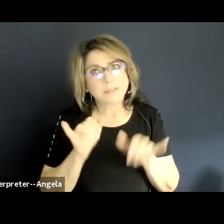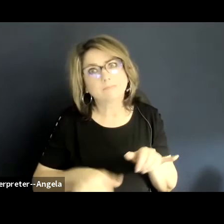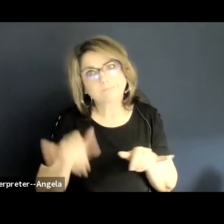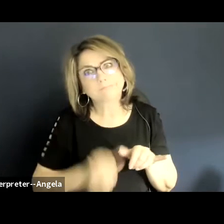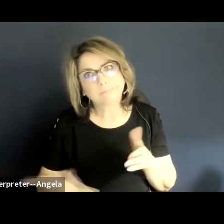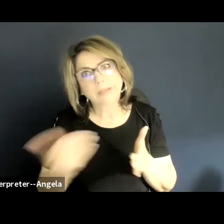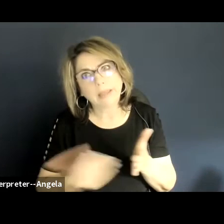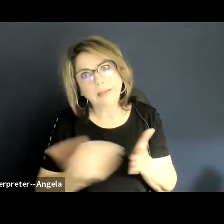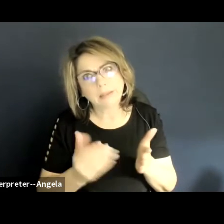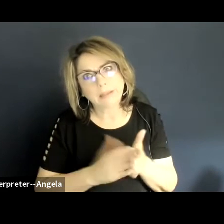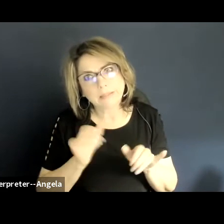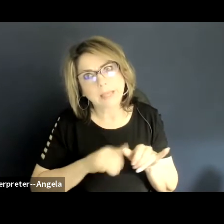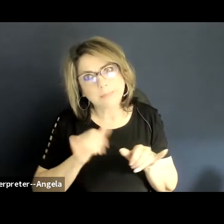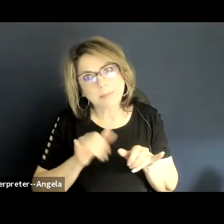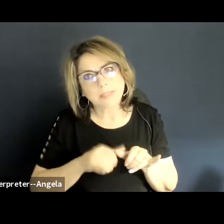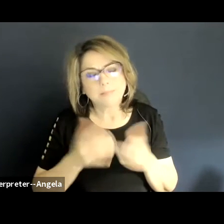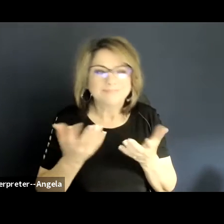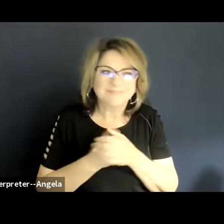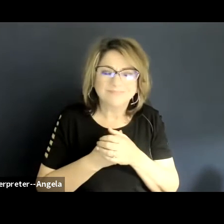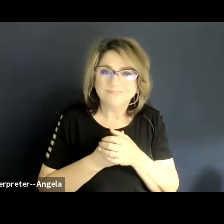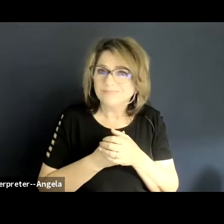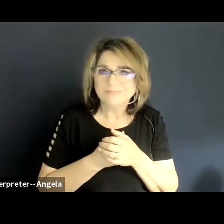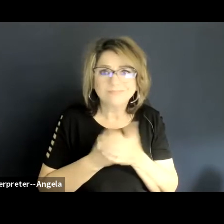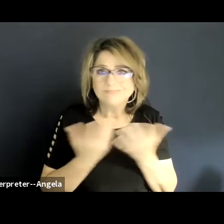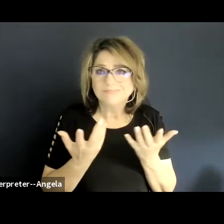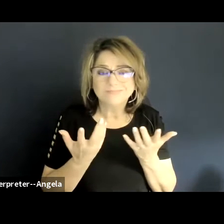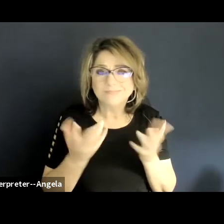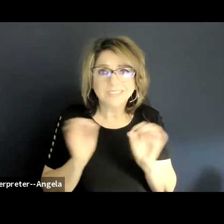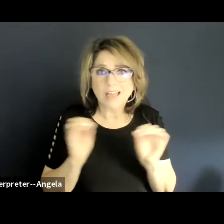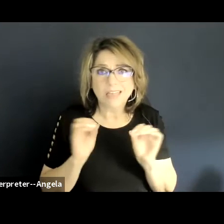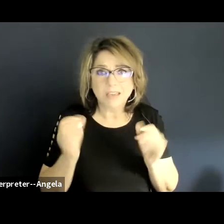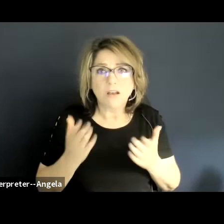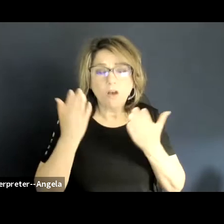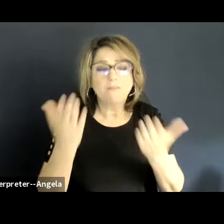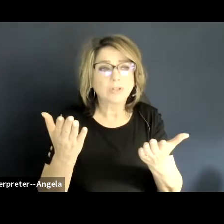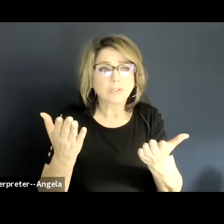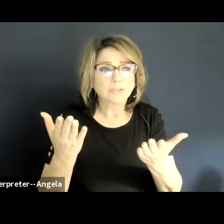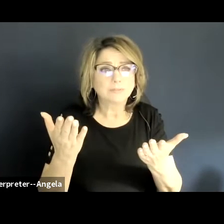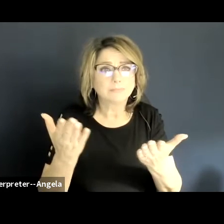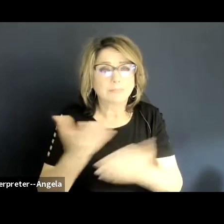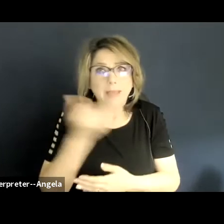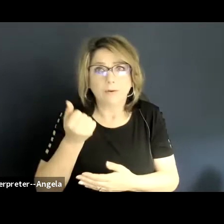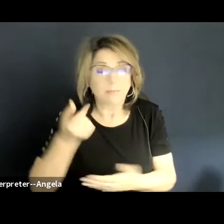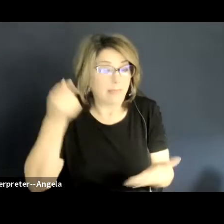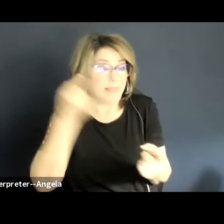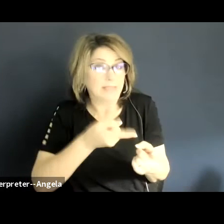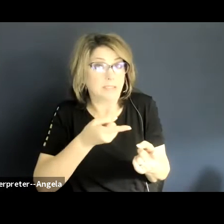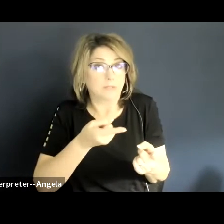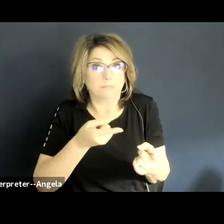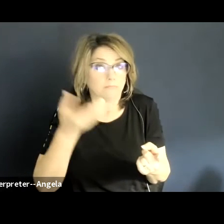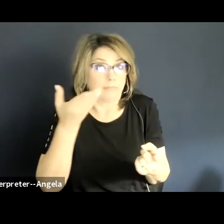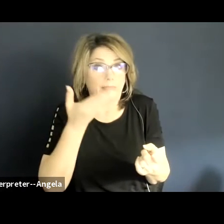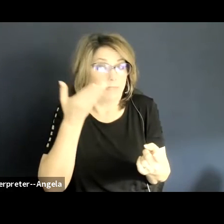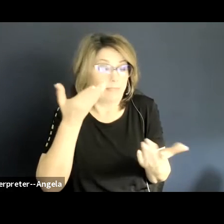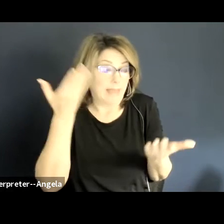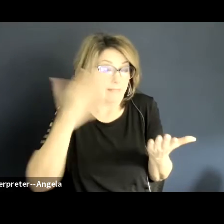over. So there's nothing that offers anything any better. This is it. This is all you get. It's administered